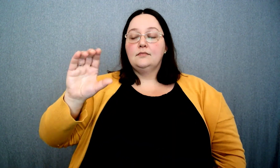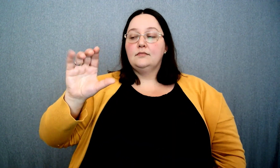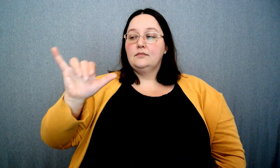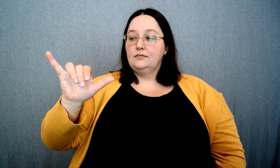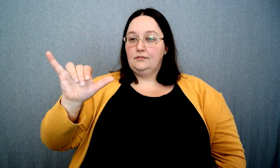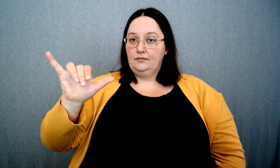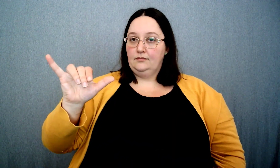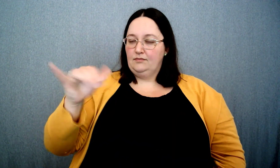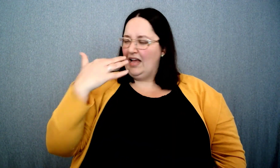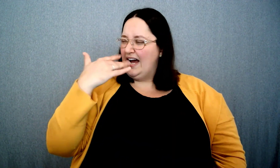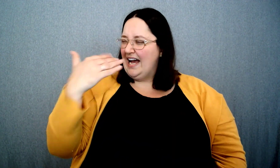Spicy.